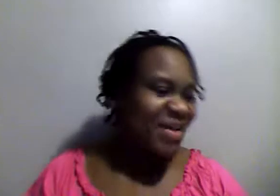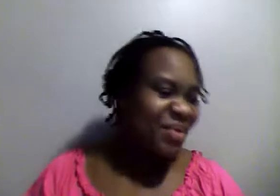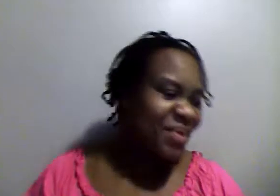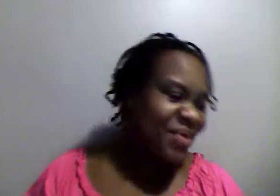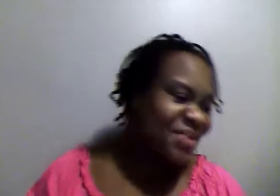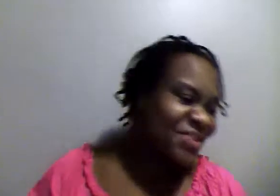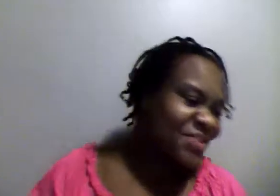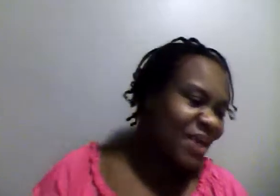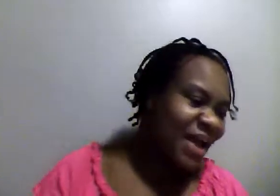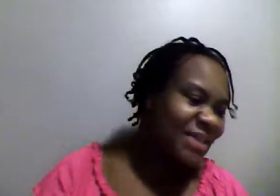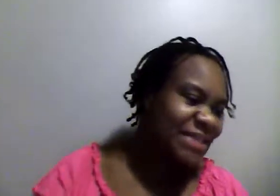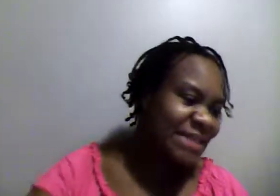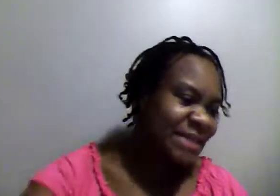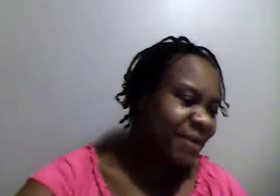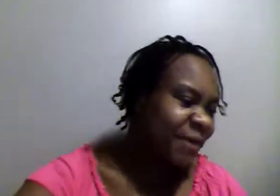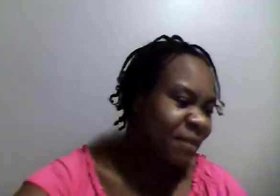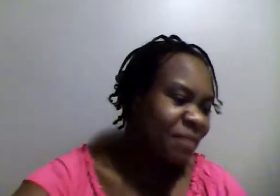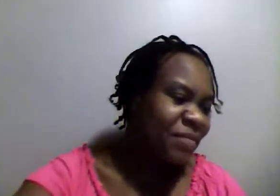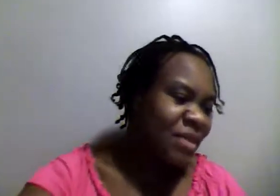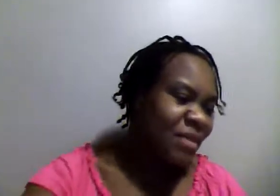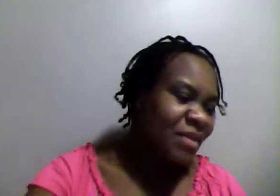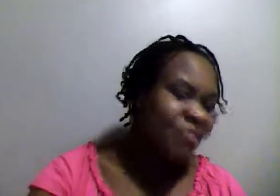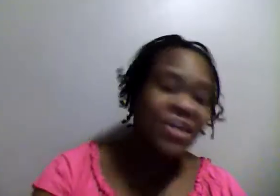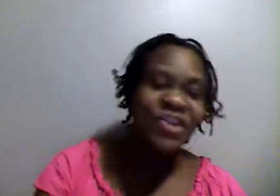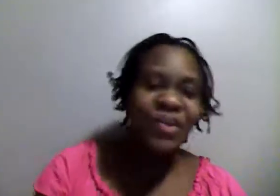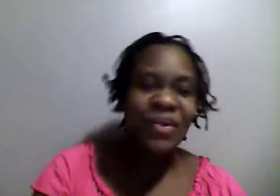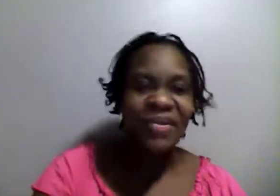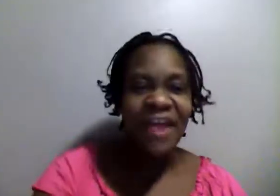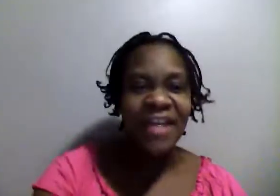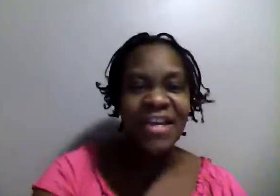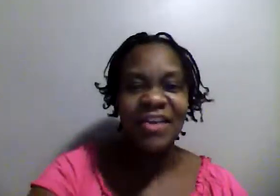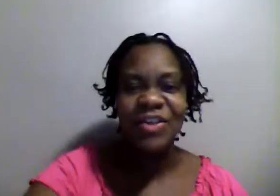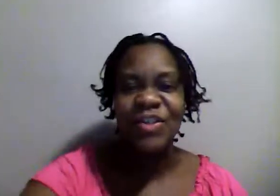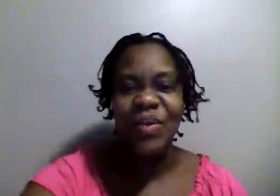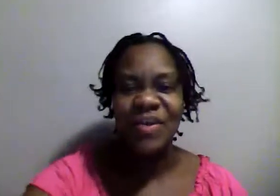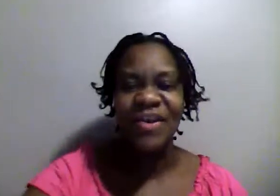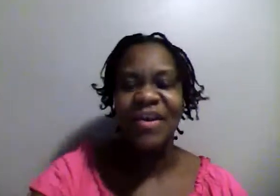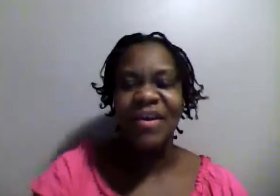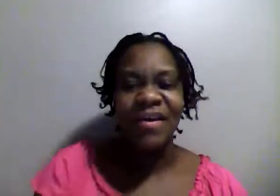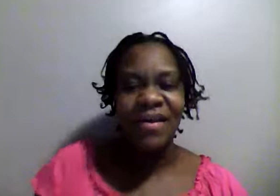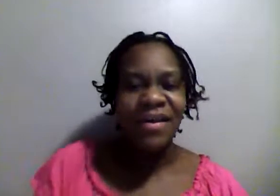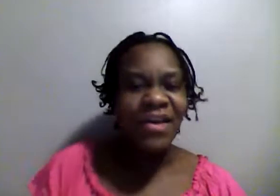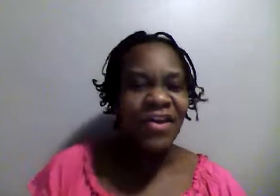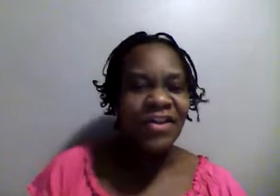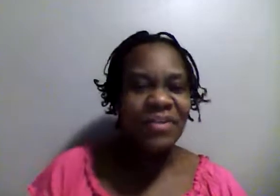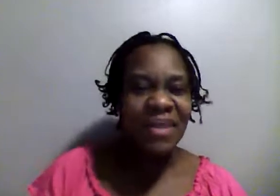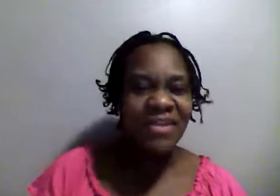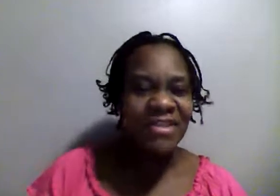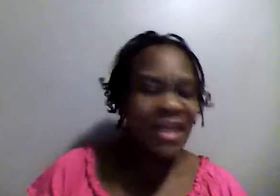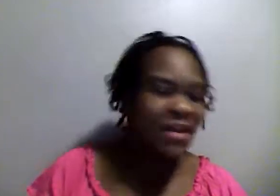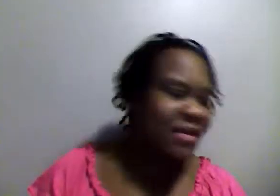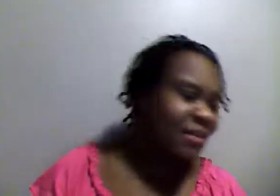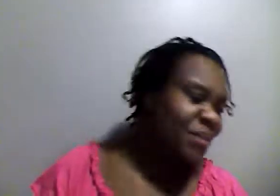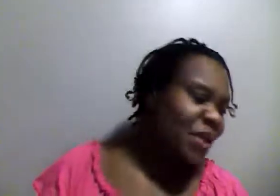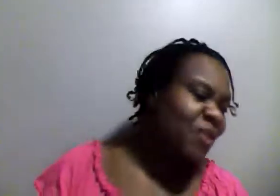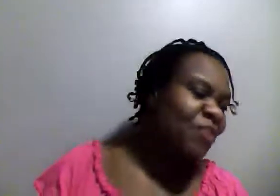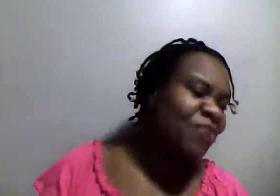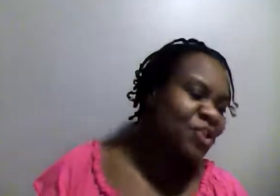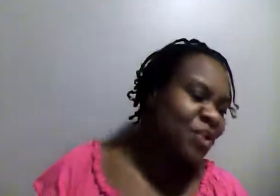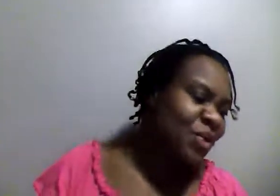we were going to look at green shoulder and yellow shoulder in your tomatoes. And the green